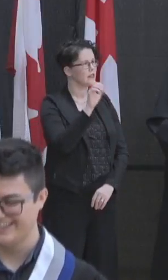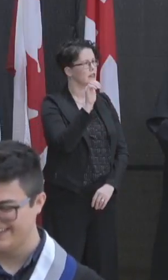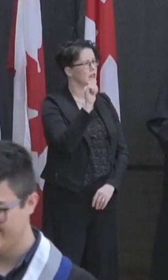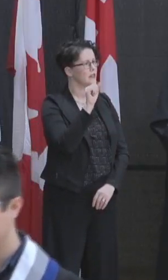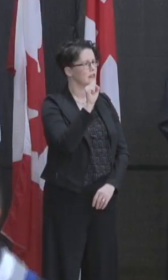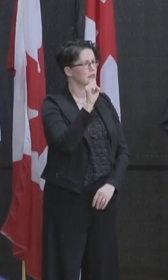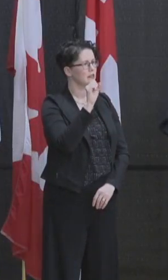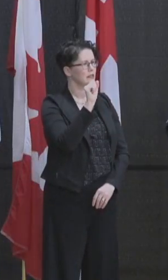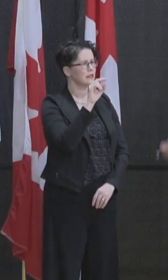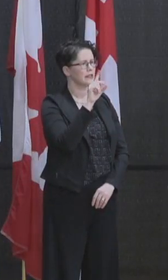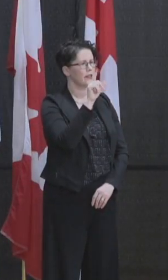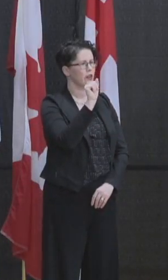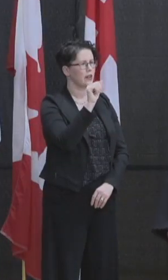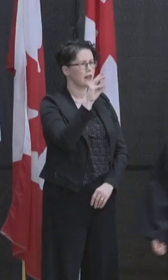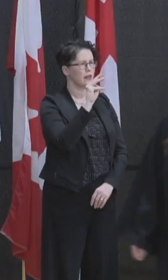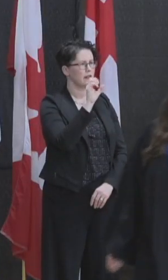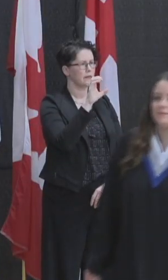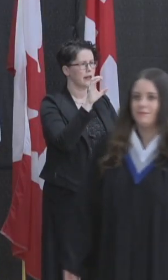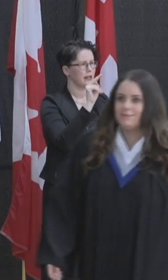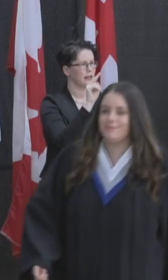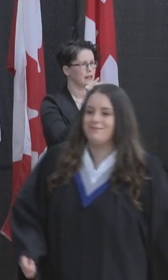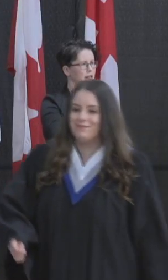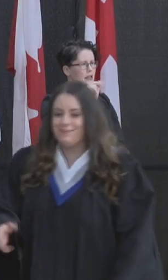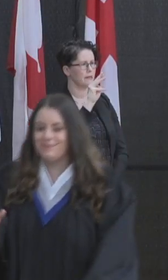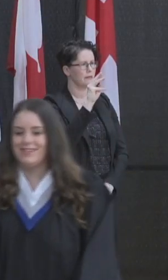Cassandra McNamara.